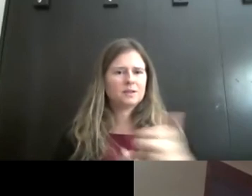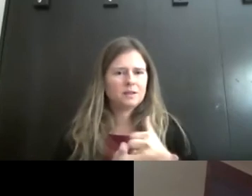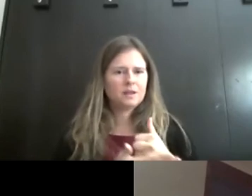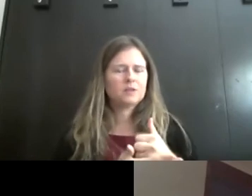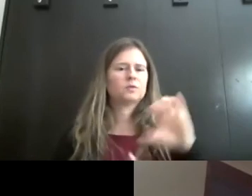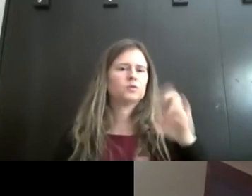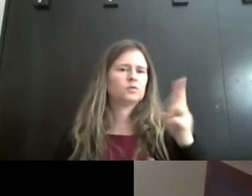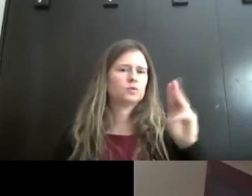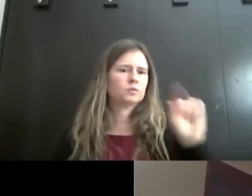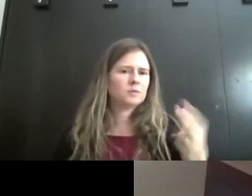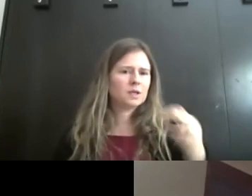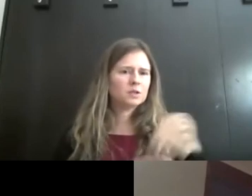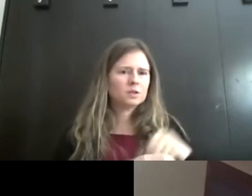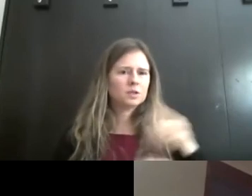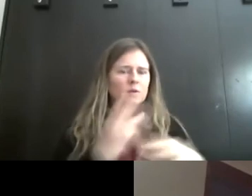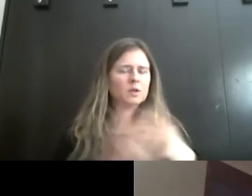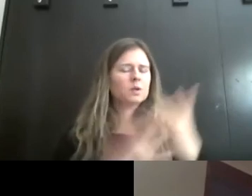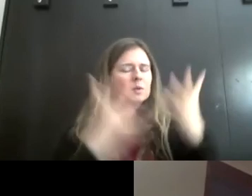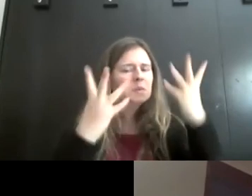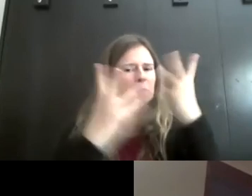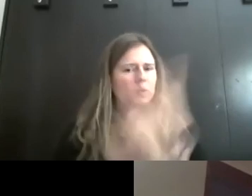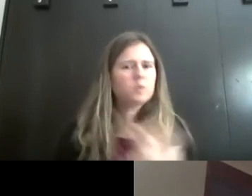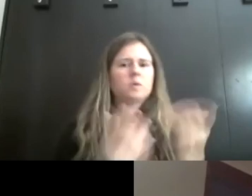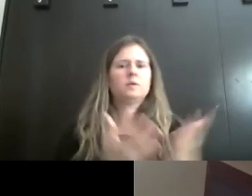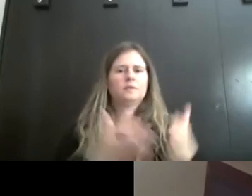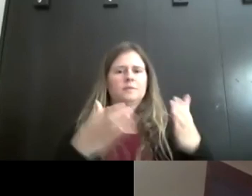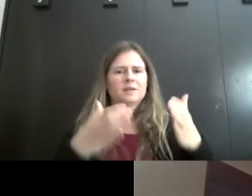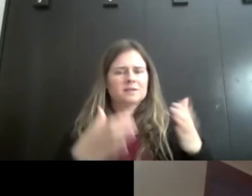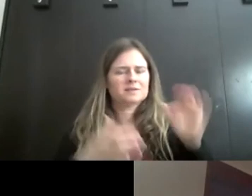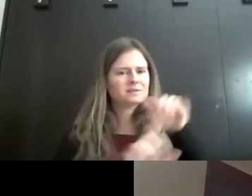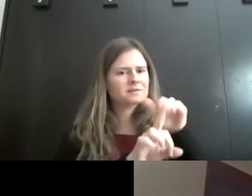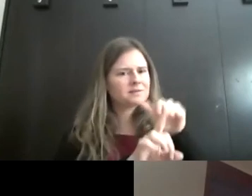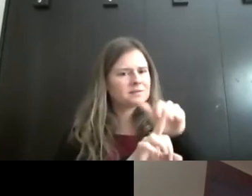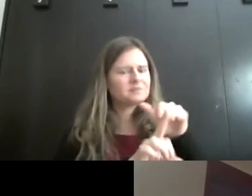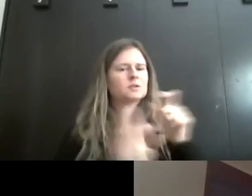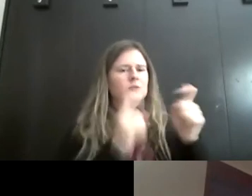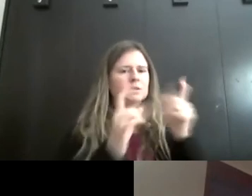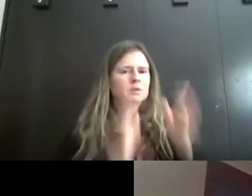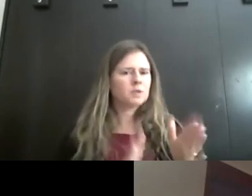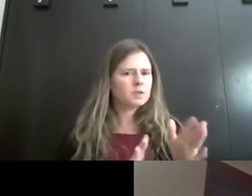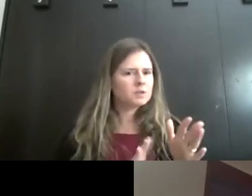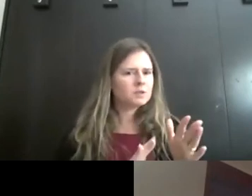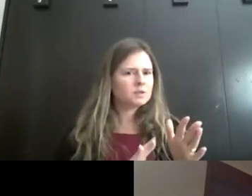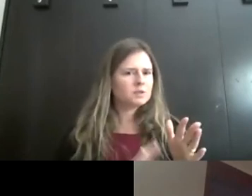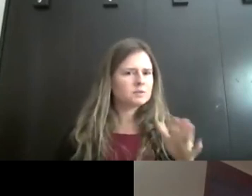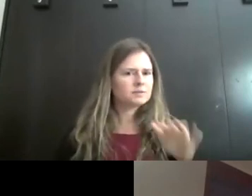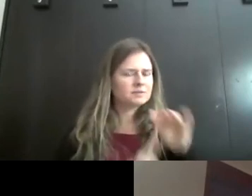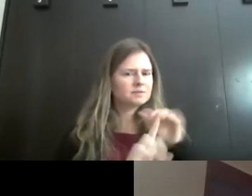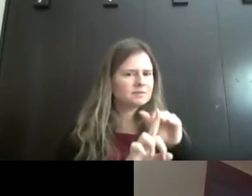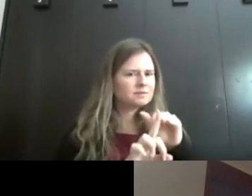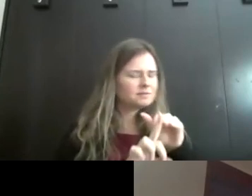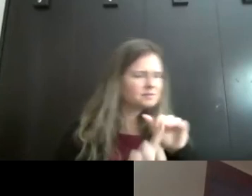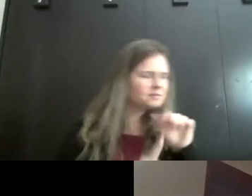world. Beautiful baskets. And I reminded the director of the Santa Barbara Museum of Natural